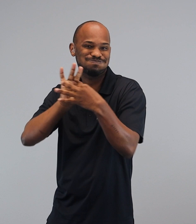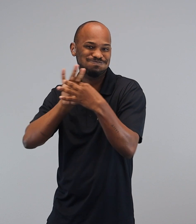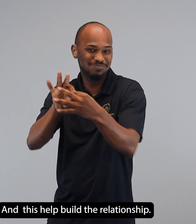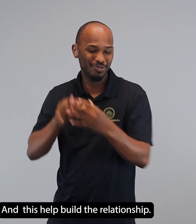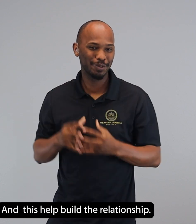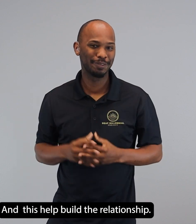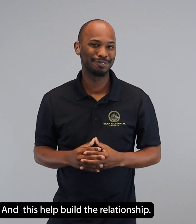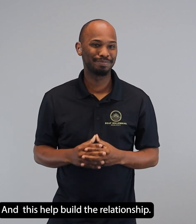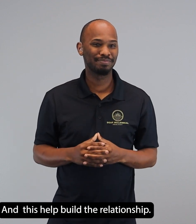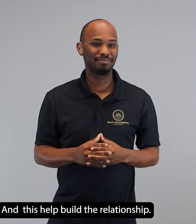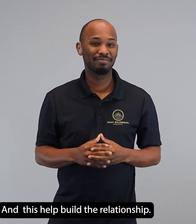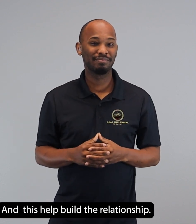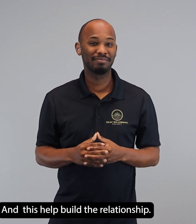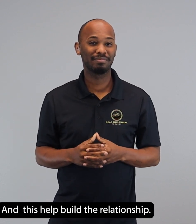And this helps build relationship.